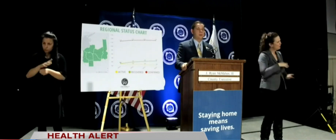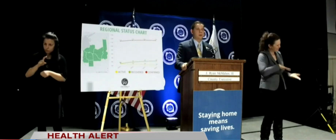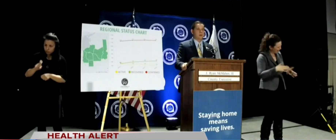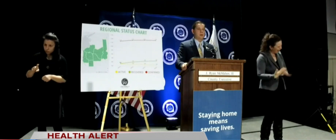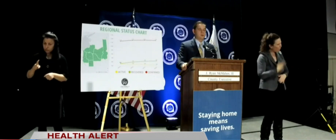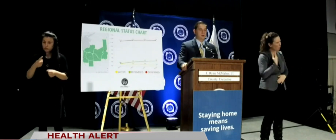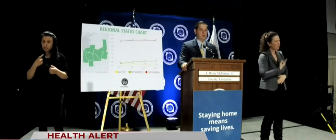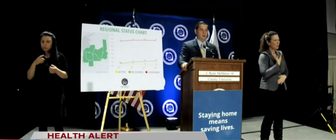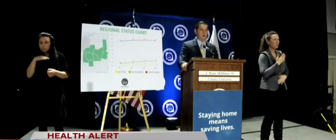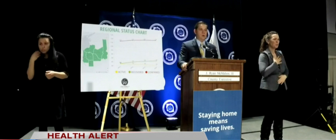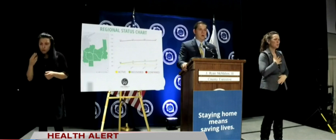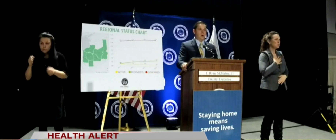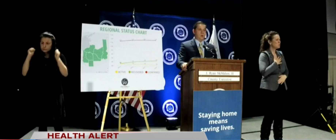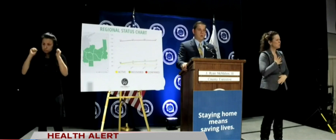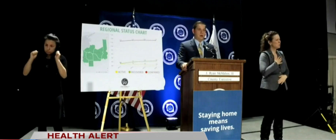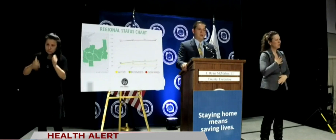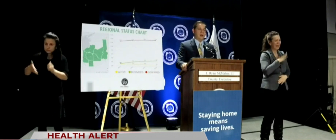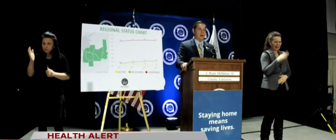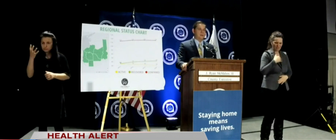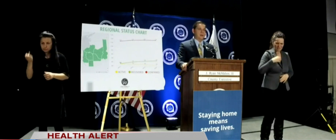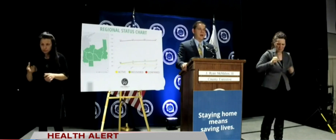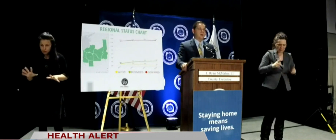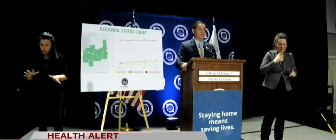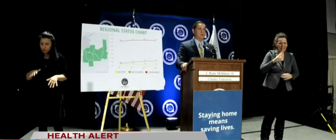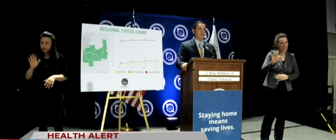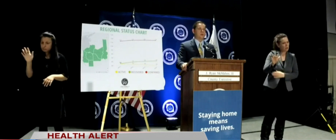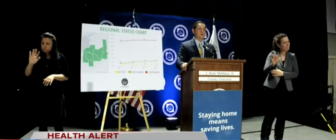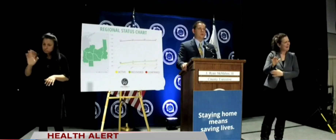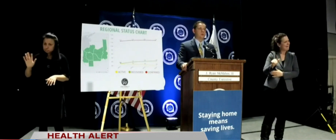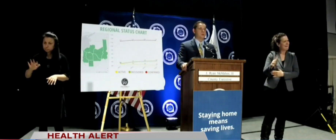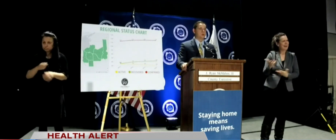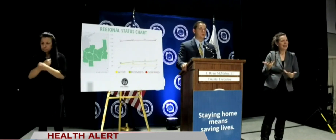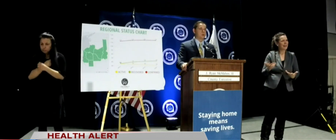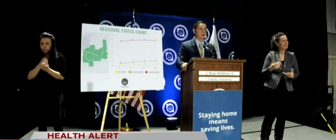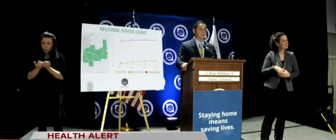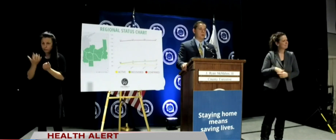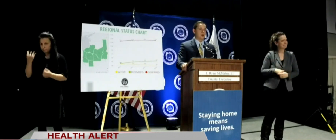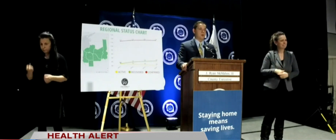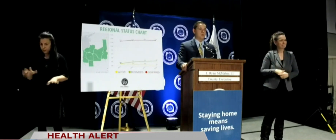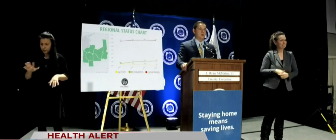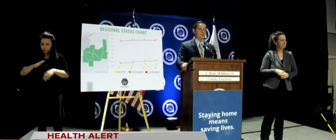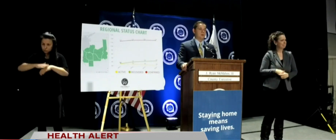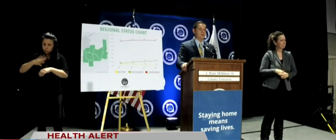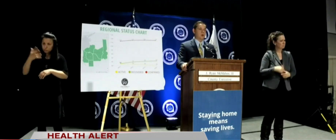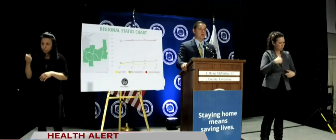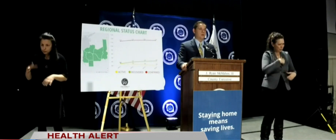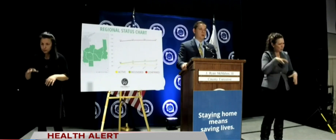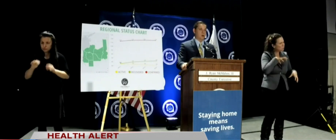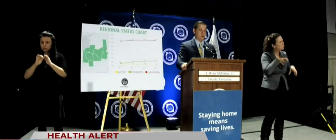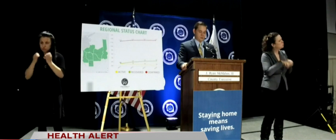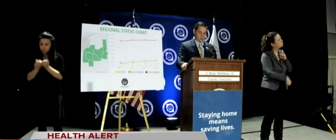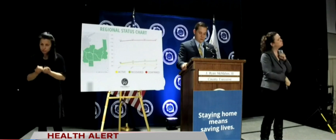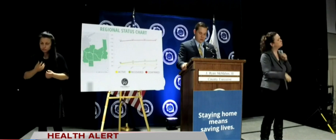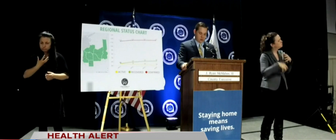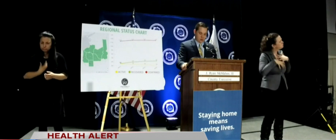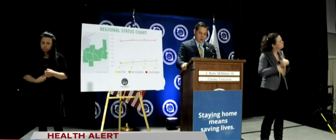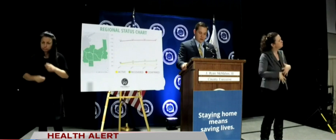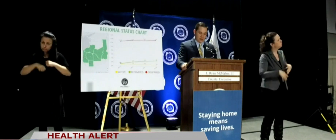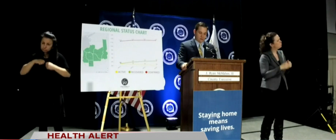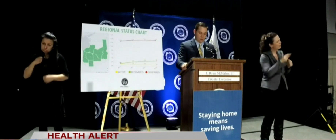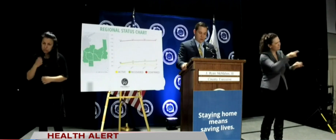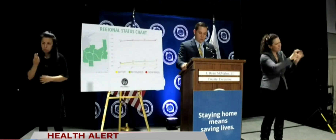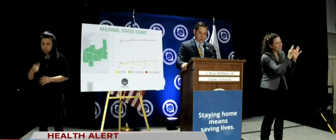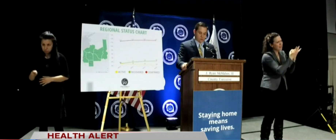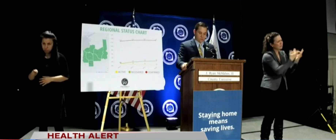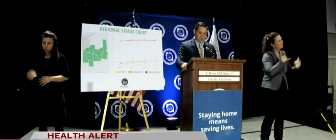goodbye. And so we recognize that we grieve with you as a community. We're very, very sorry for your losses